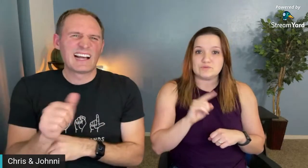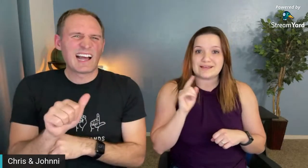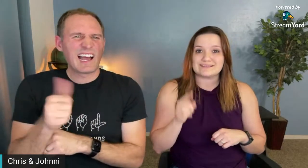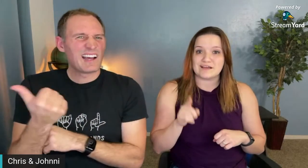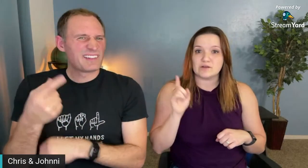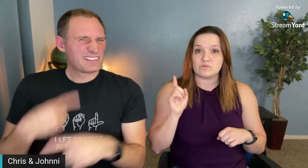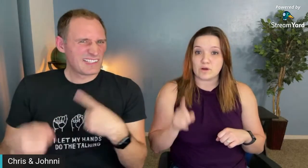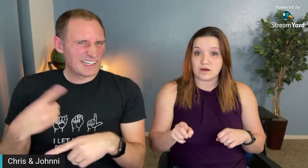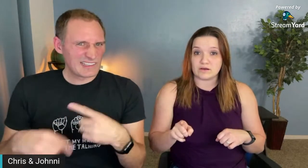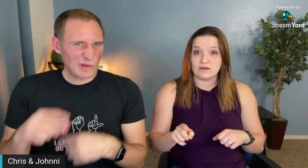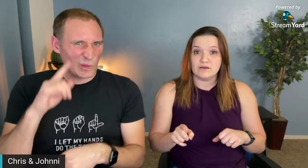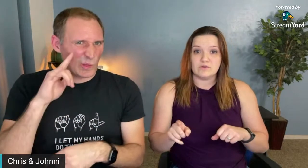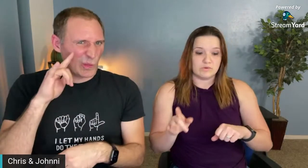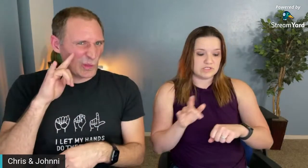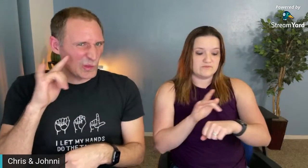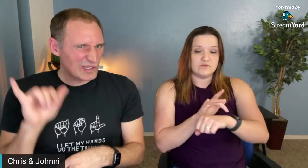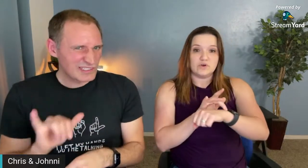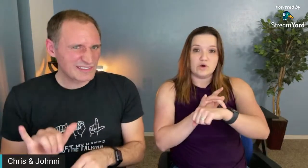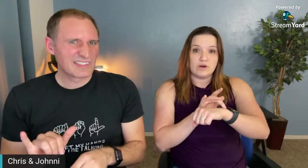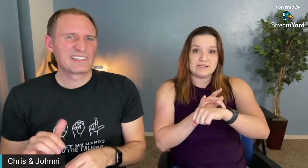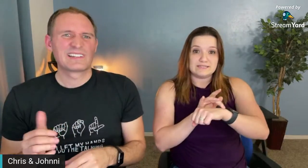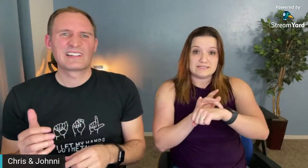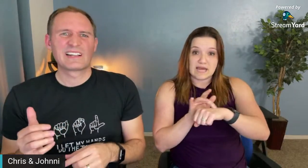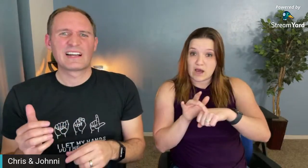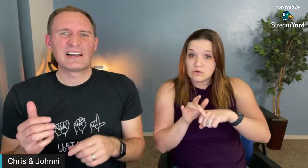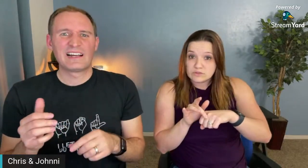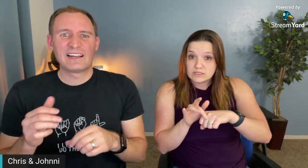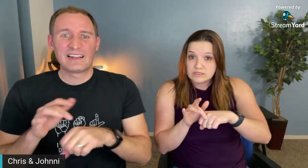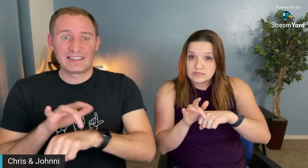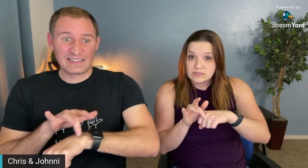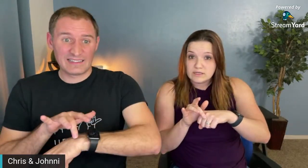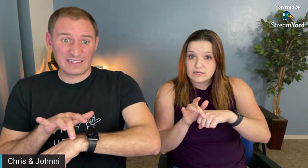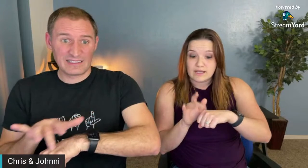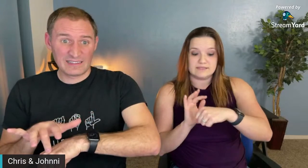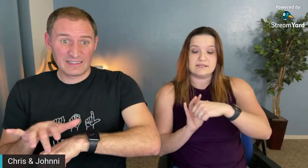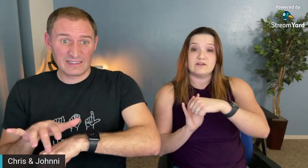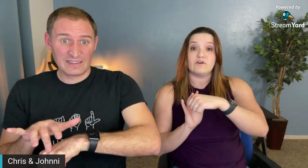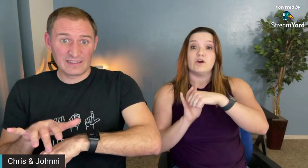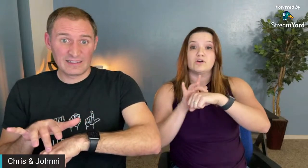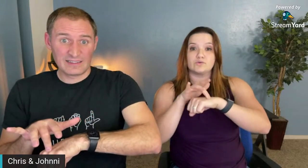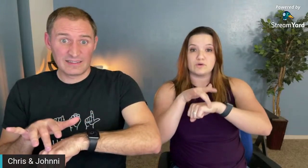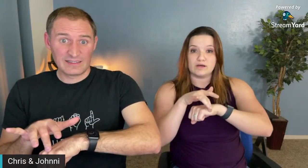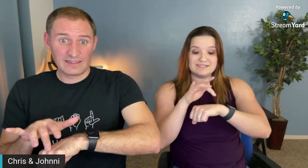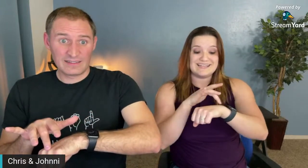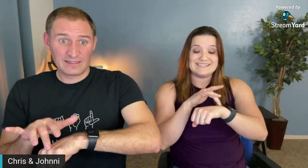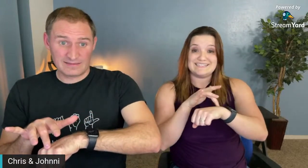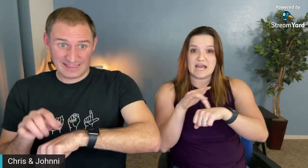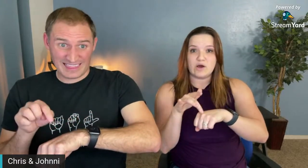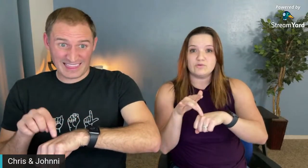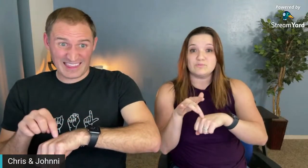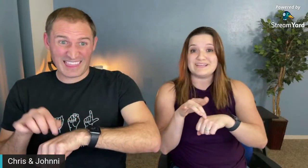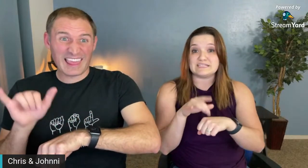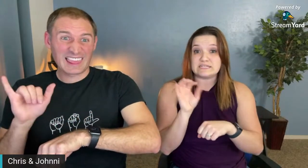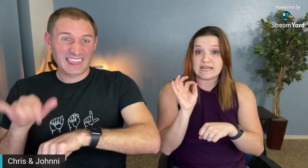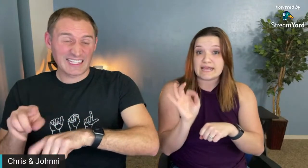you do that sign wrong, which if you go down instead of across. Down means naked.